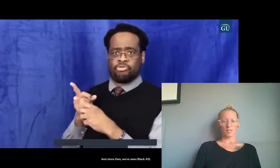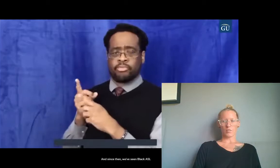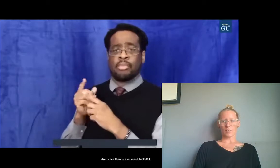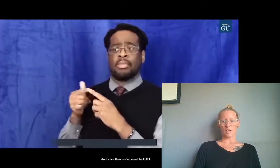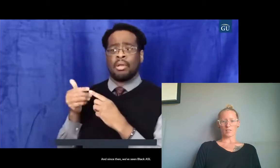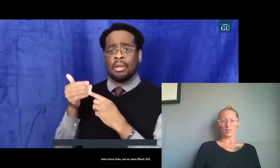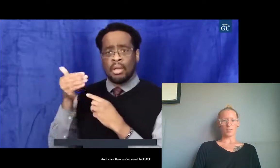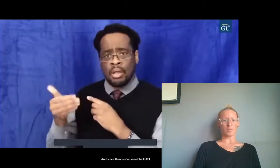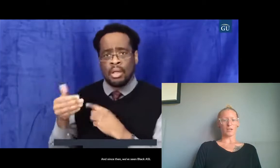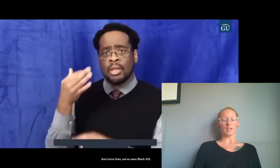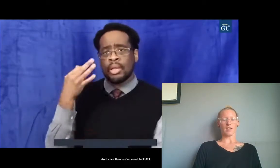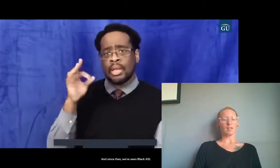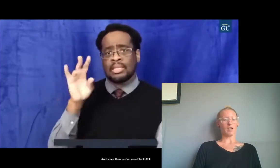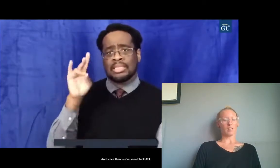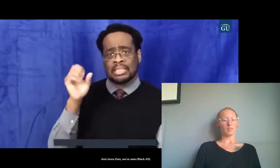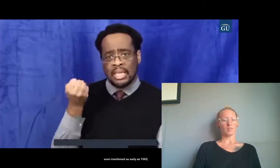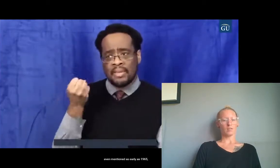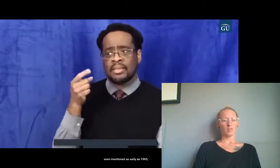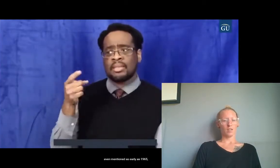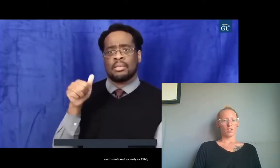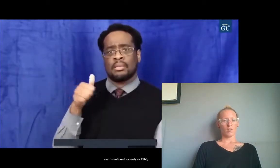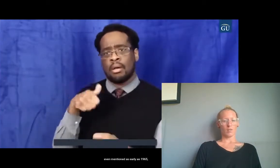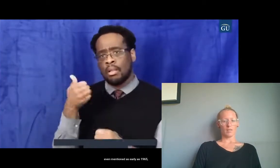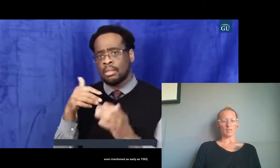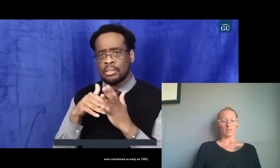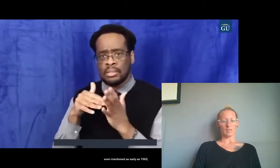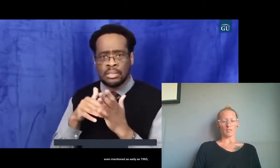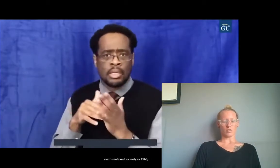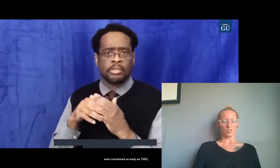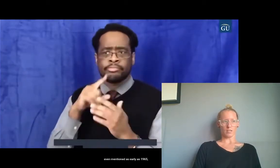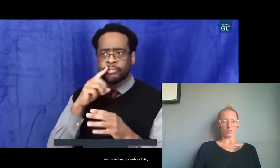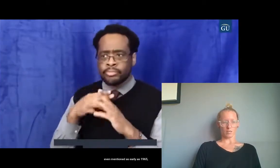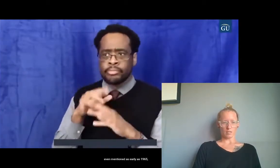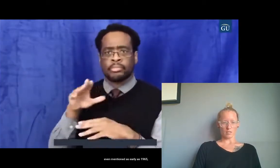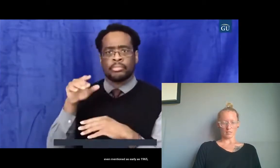And since then we have seen black ASL from